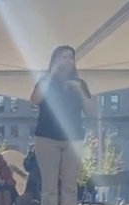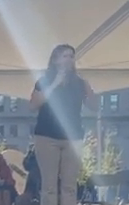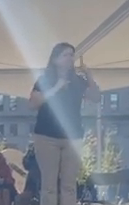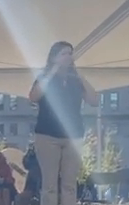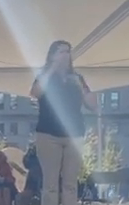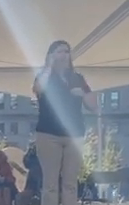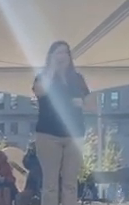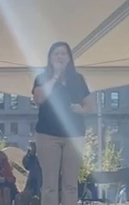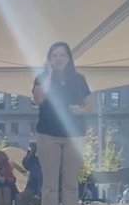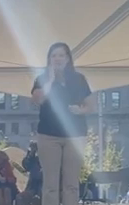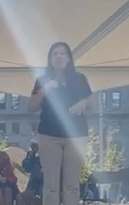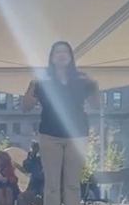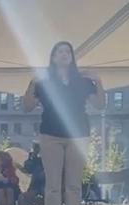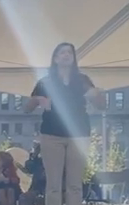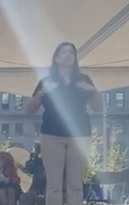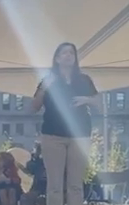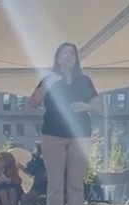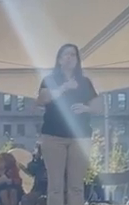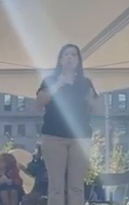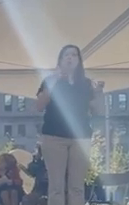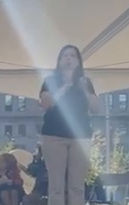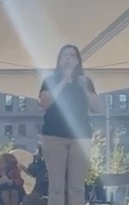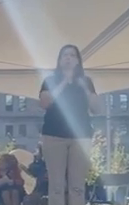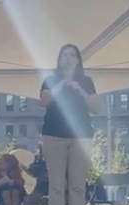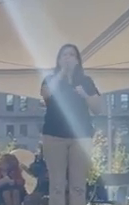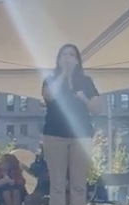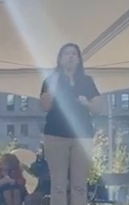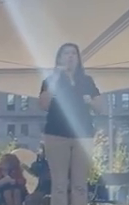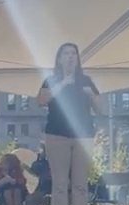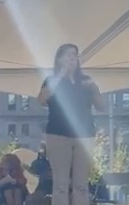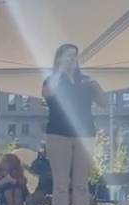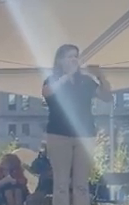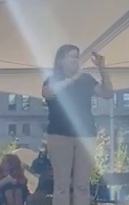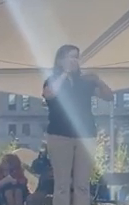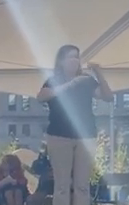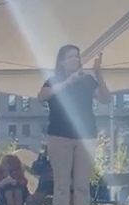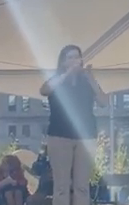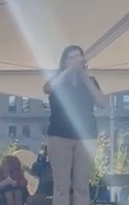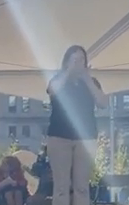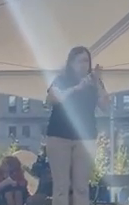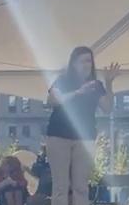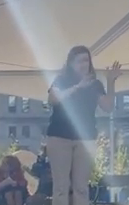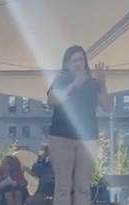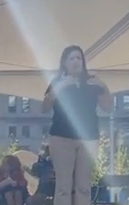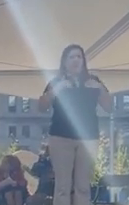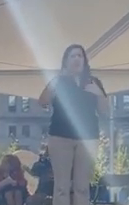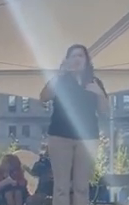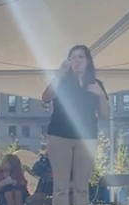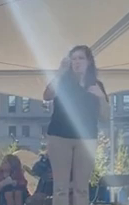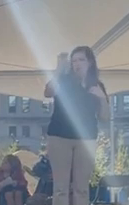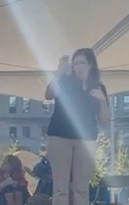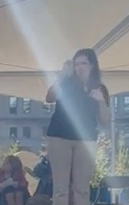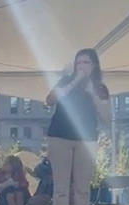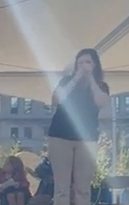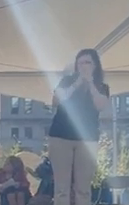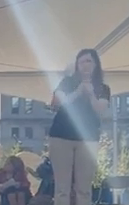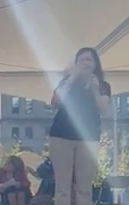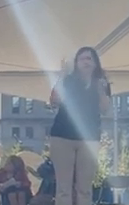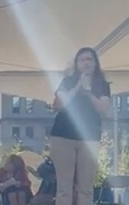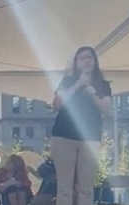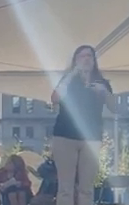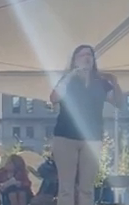have lived it every day. We need to make sure that our buildings, as we design, have a coded design that works